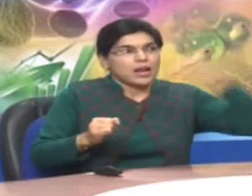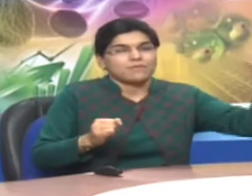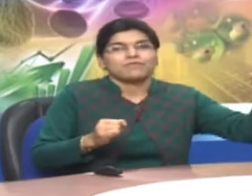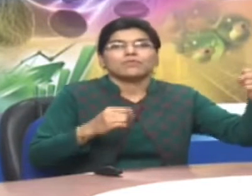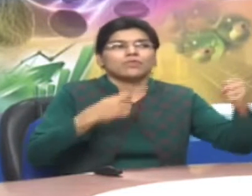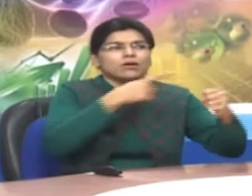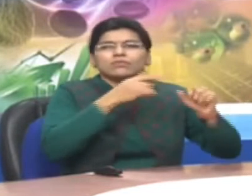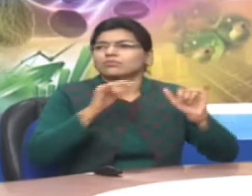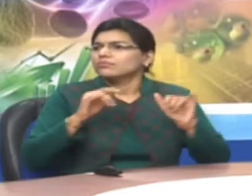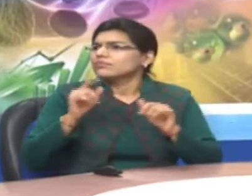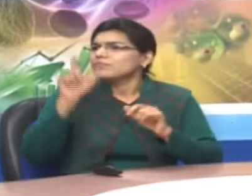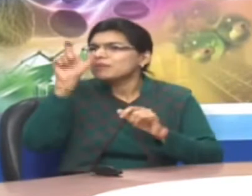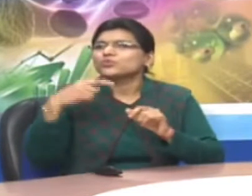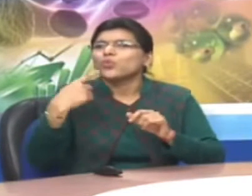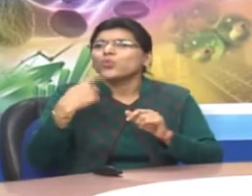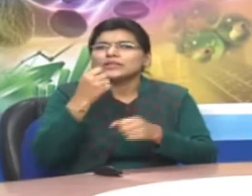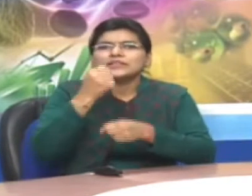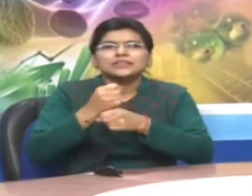and it is a crime.